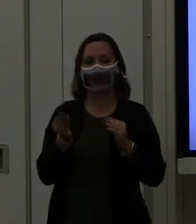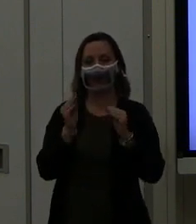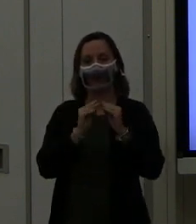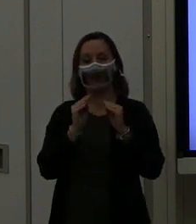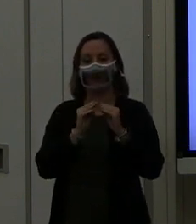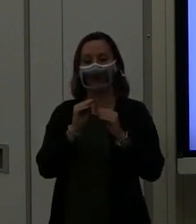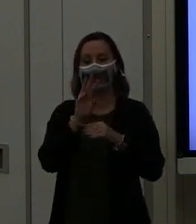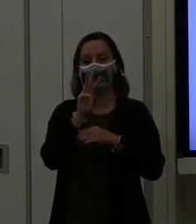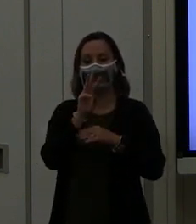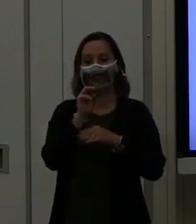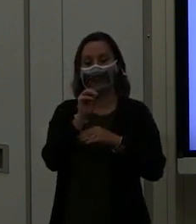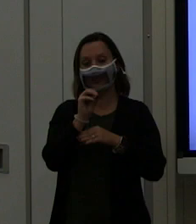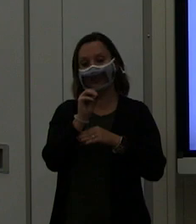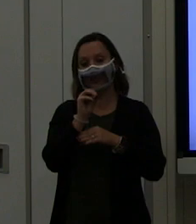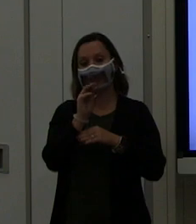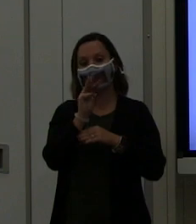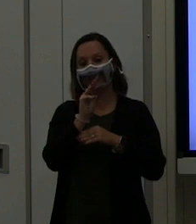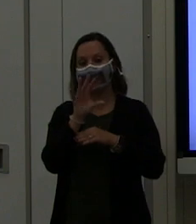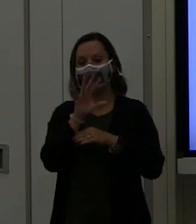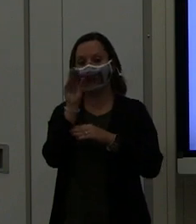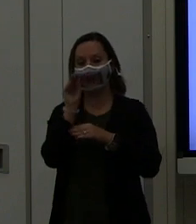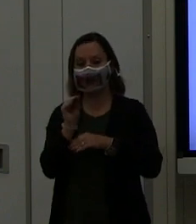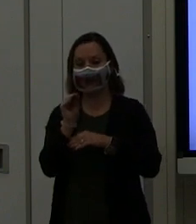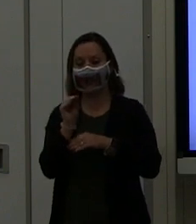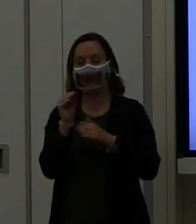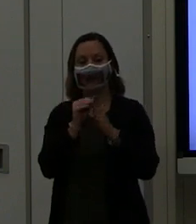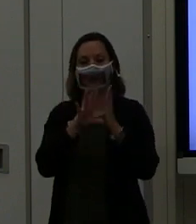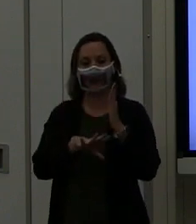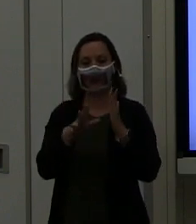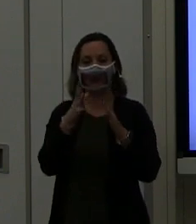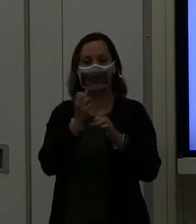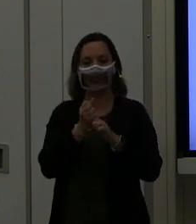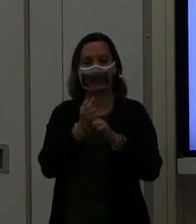students receiving A's and B's in all of their courses.